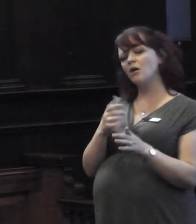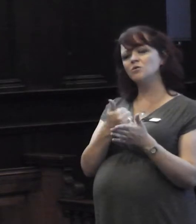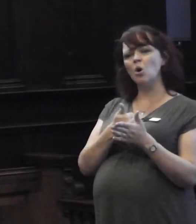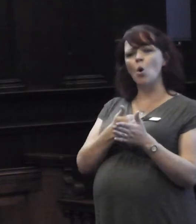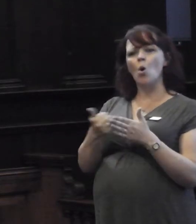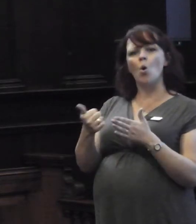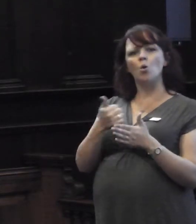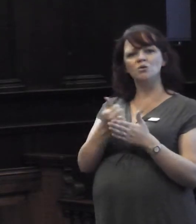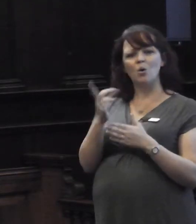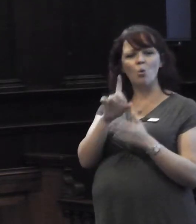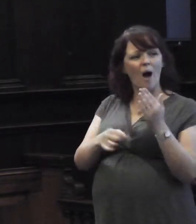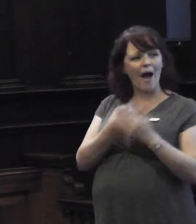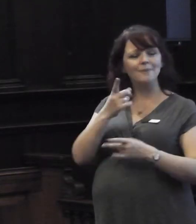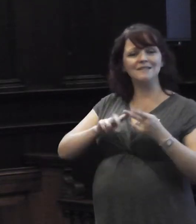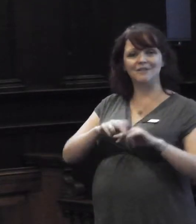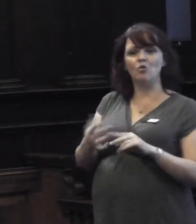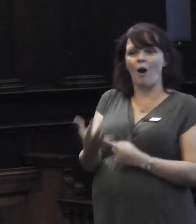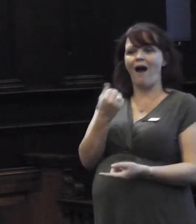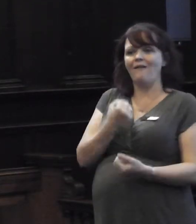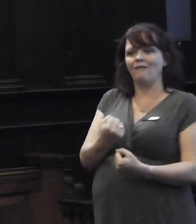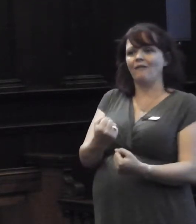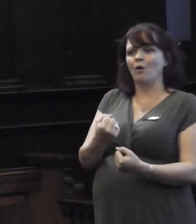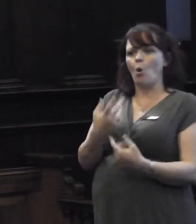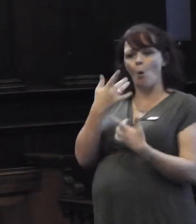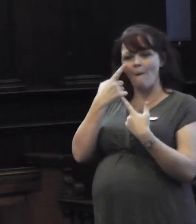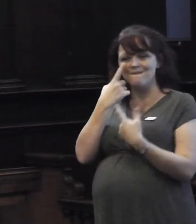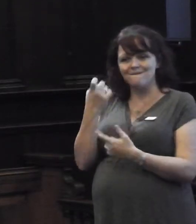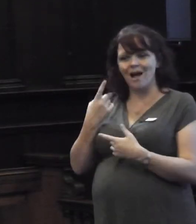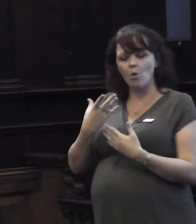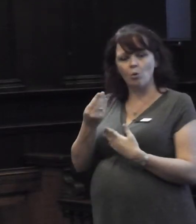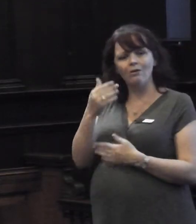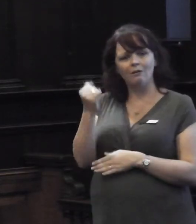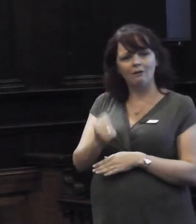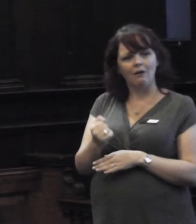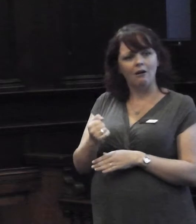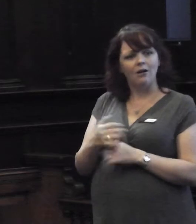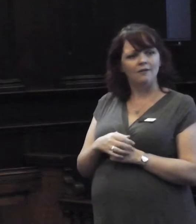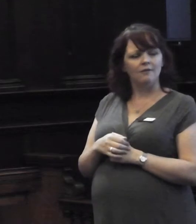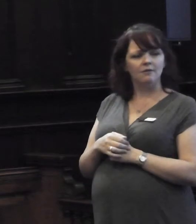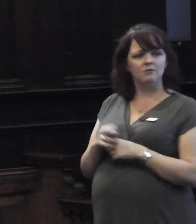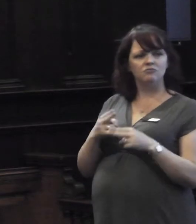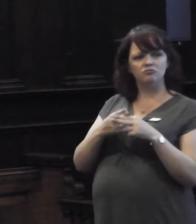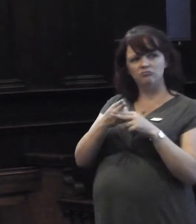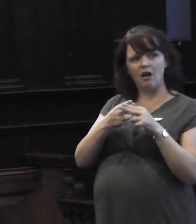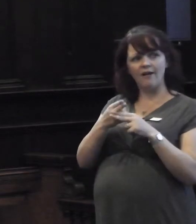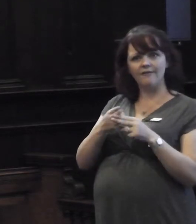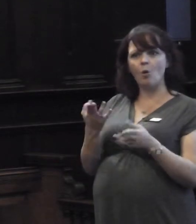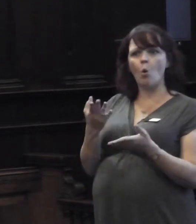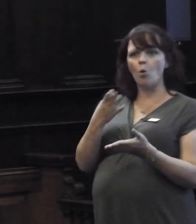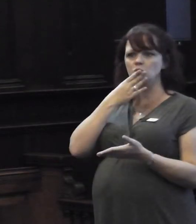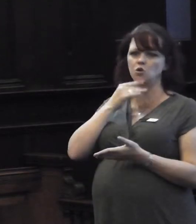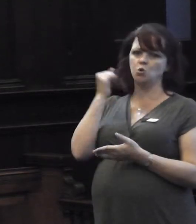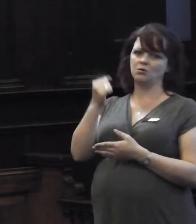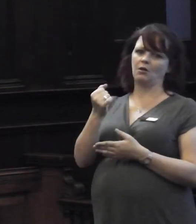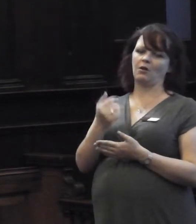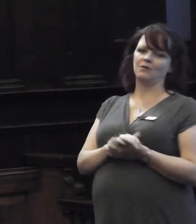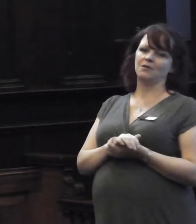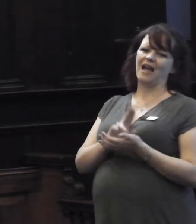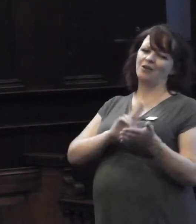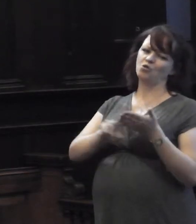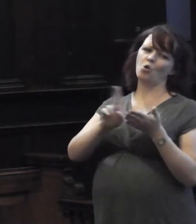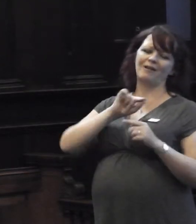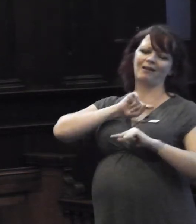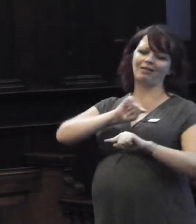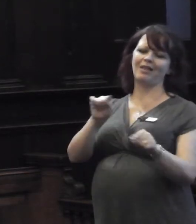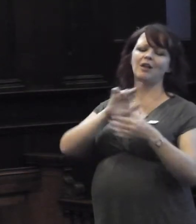the consequences of doing so. And very often those are devastating consequences. And